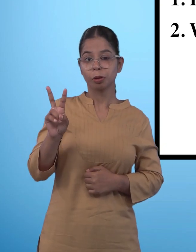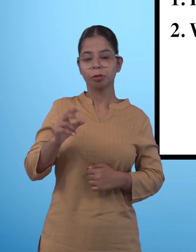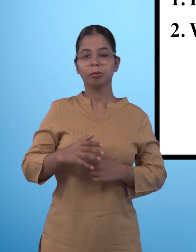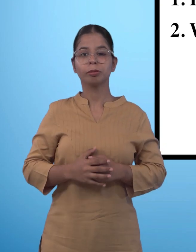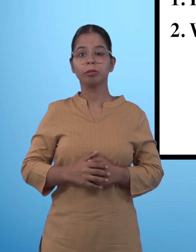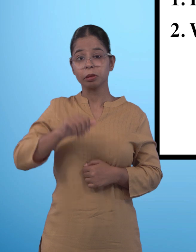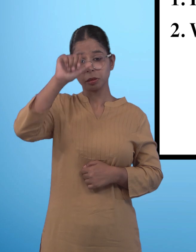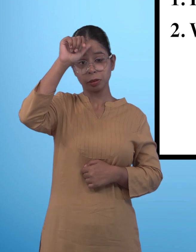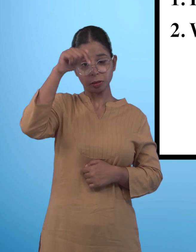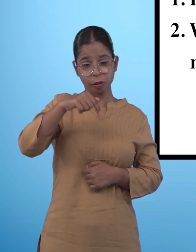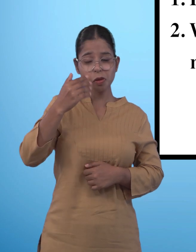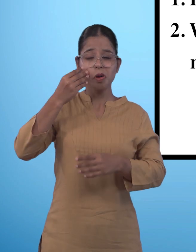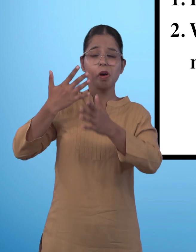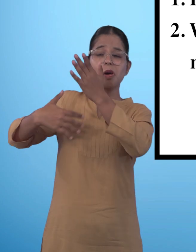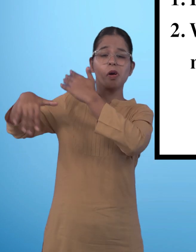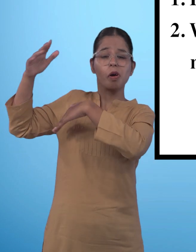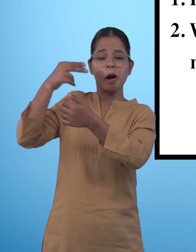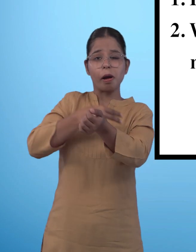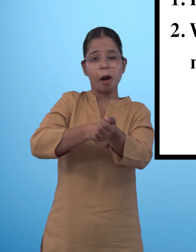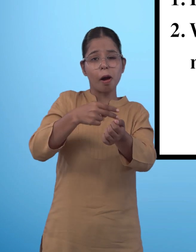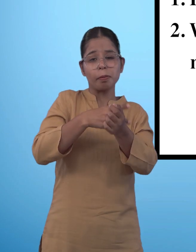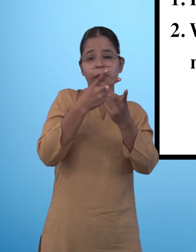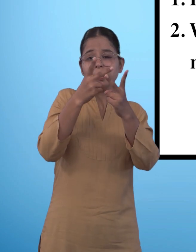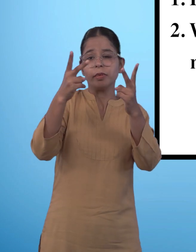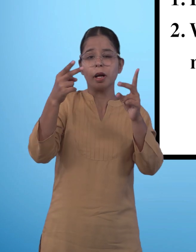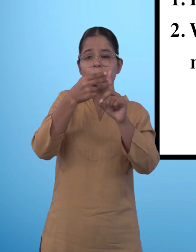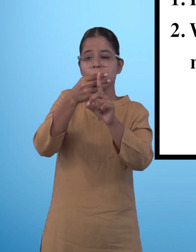2. What were the ancient names for India?